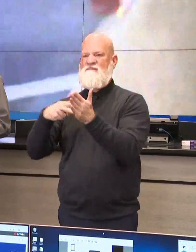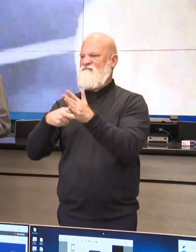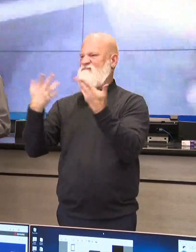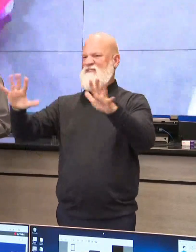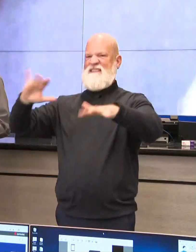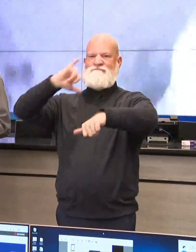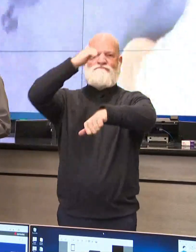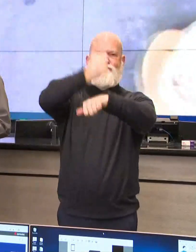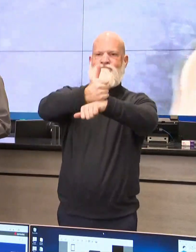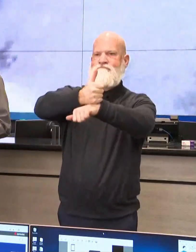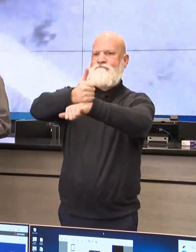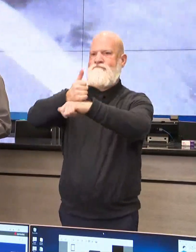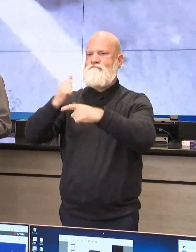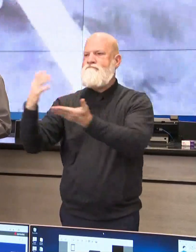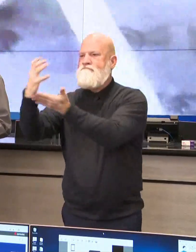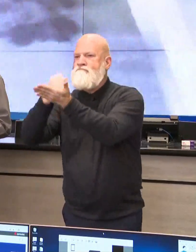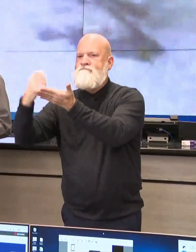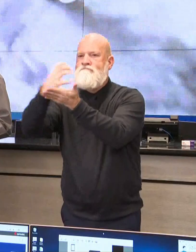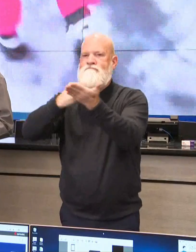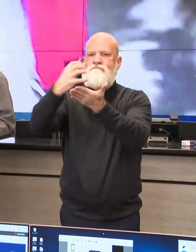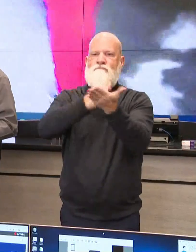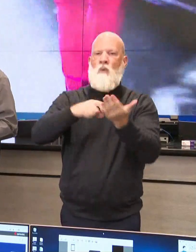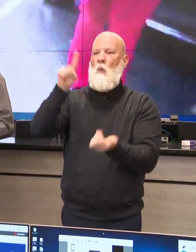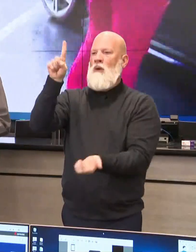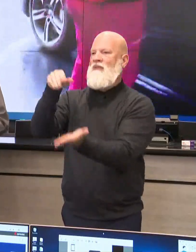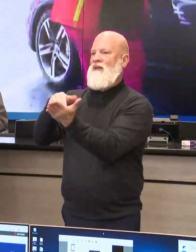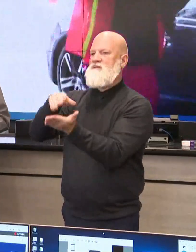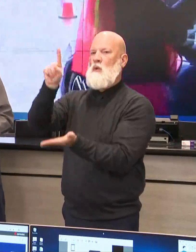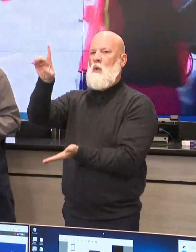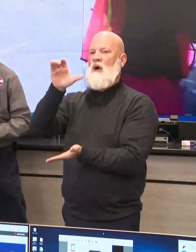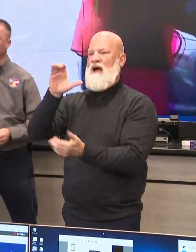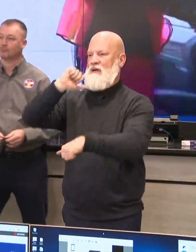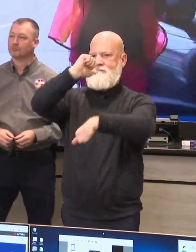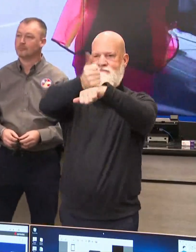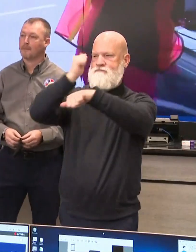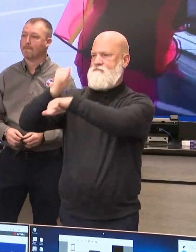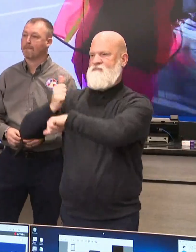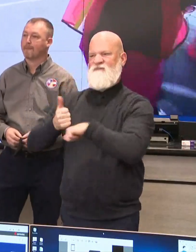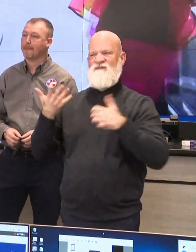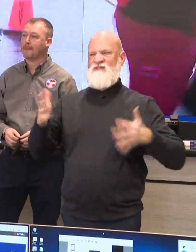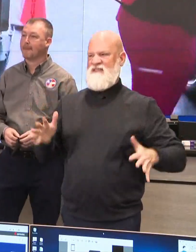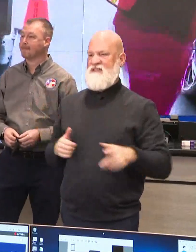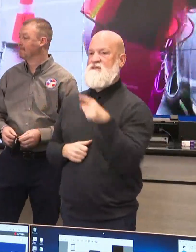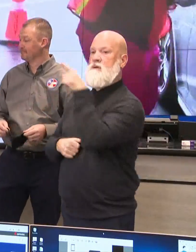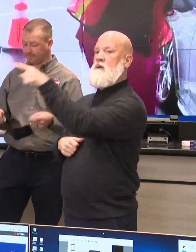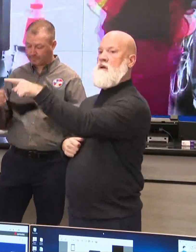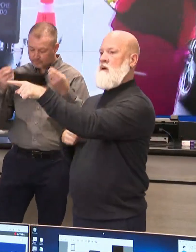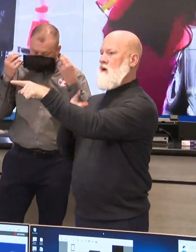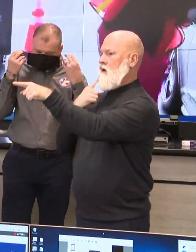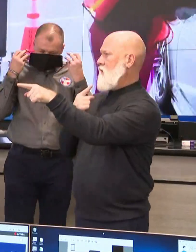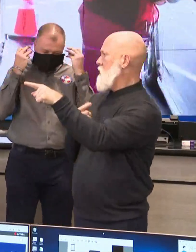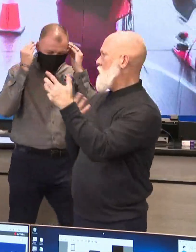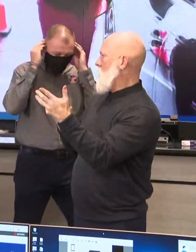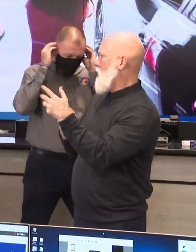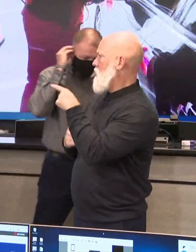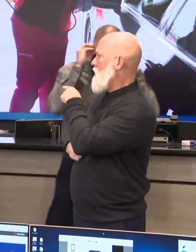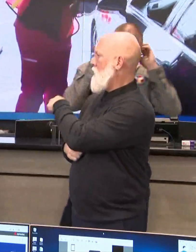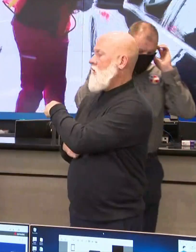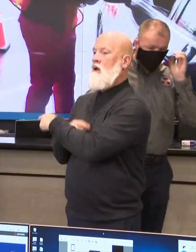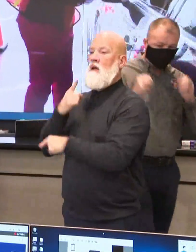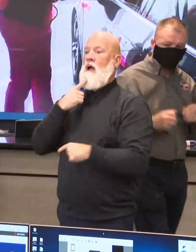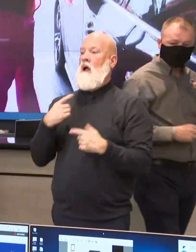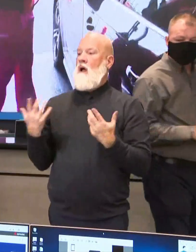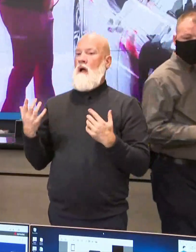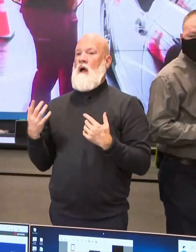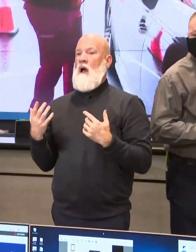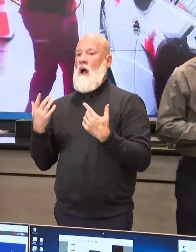to handle the shots in arms that we've said we'd be able to do. What's the number of booked appointments? I'm sorry, go ahead. Well, and I would just add to that,